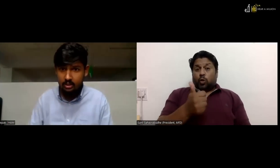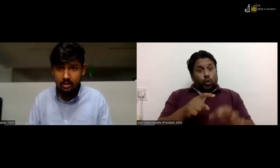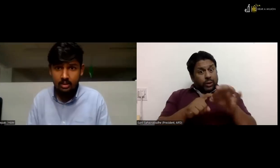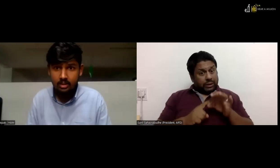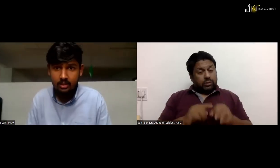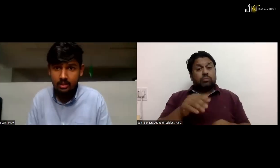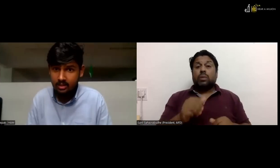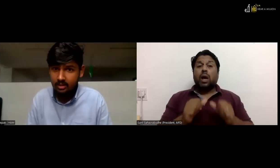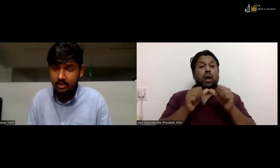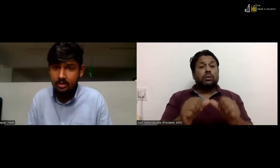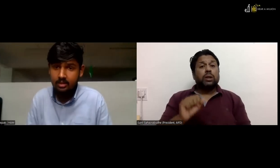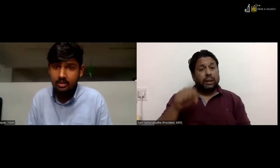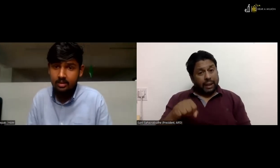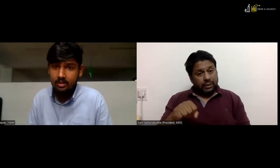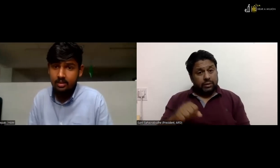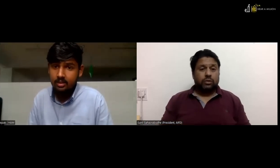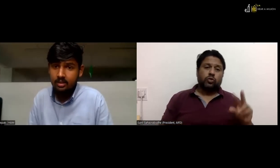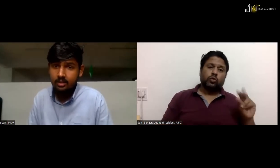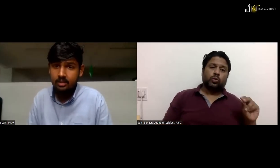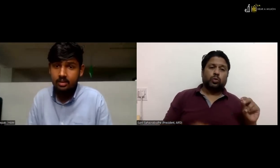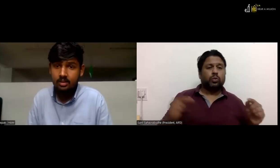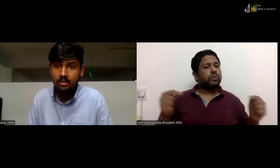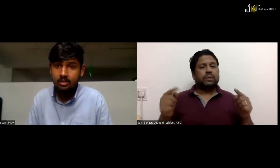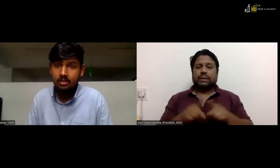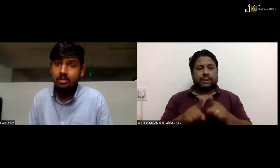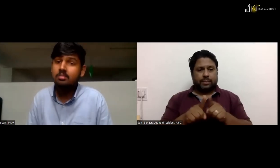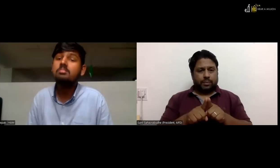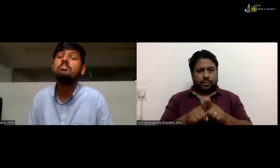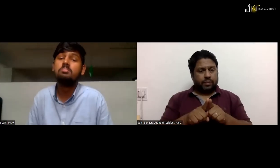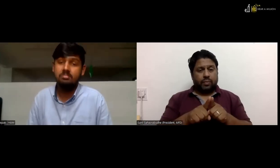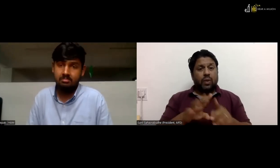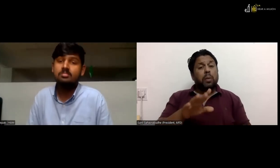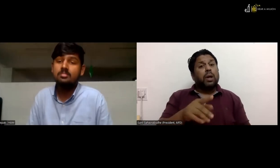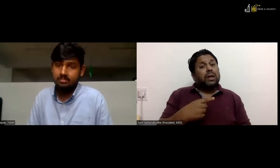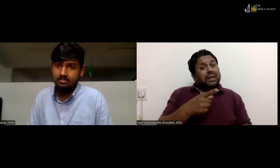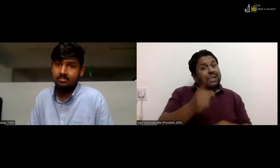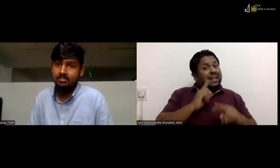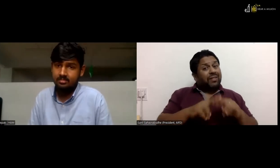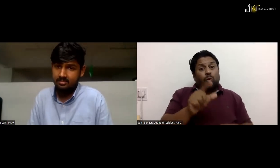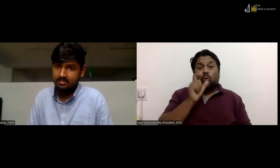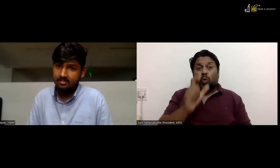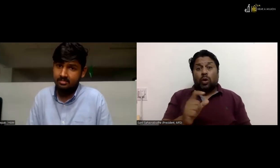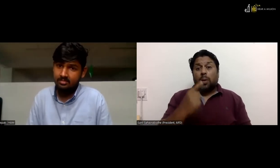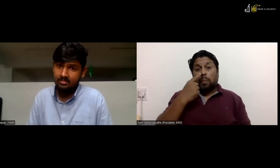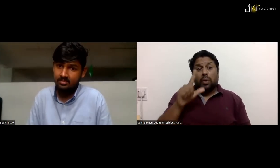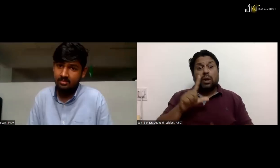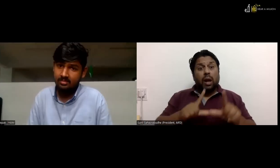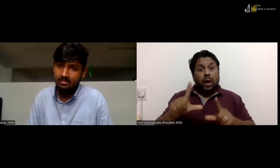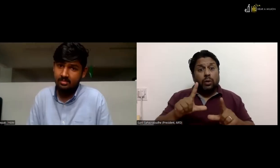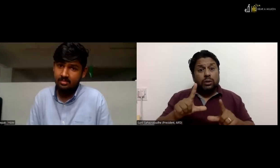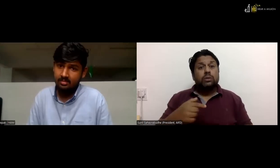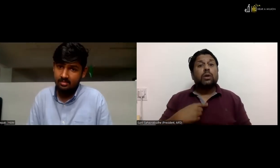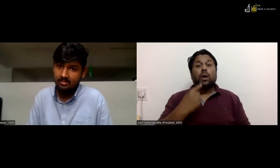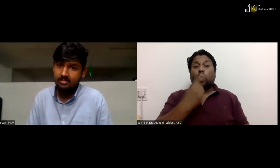deaf persons have mother tongue Indian sign language, right? See, there is also a debate upon it,